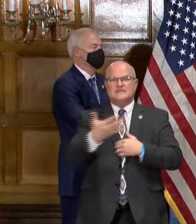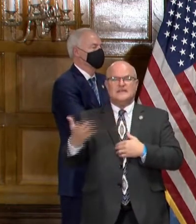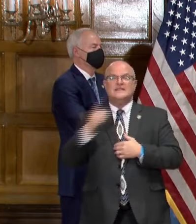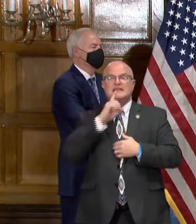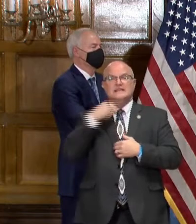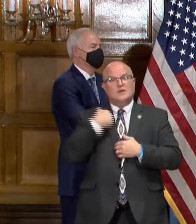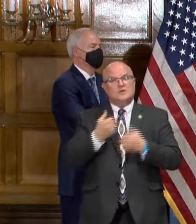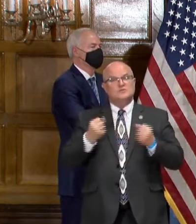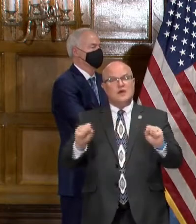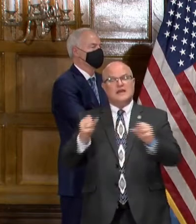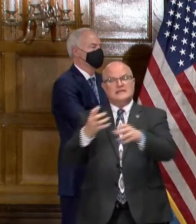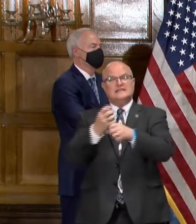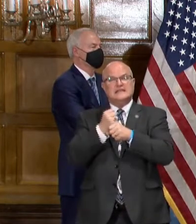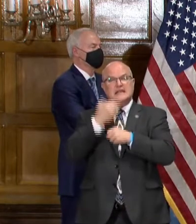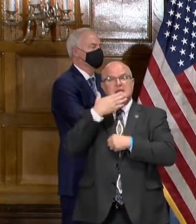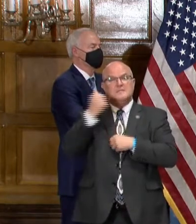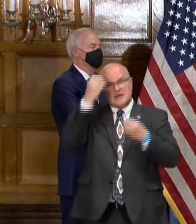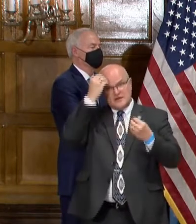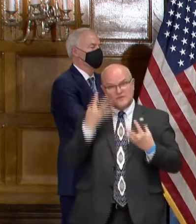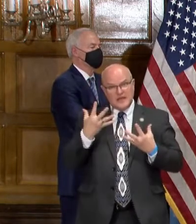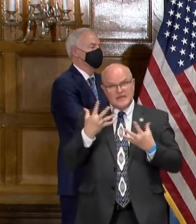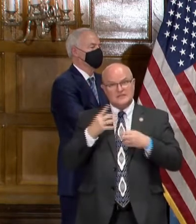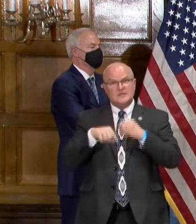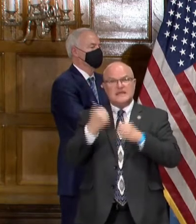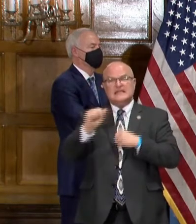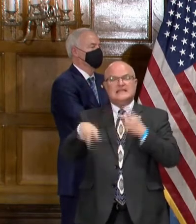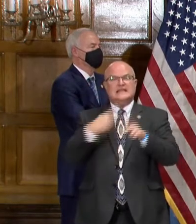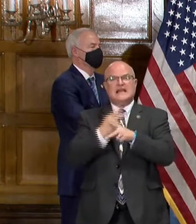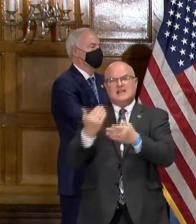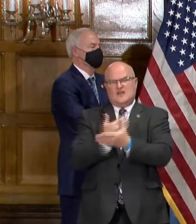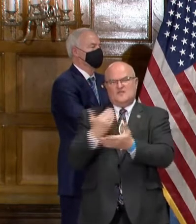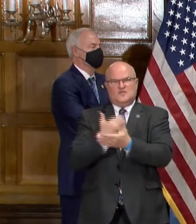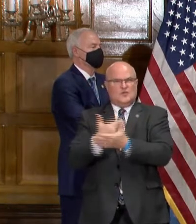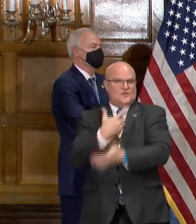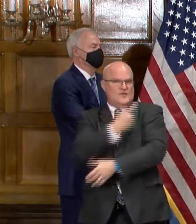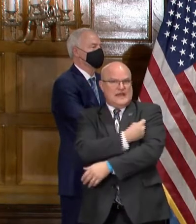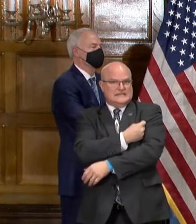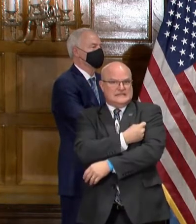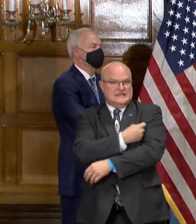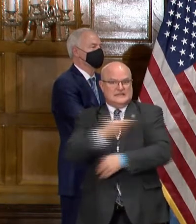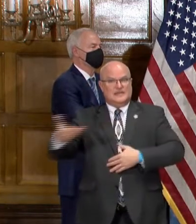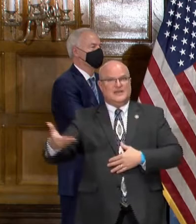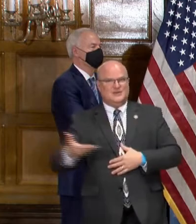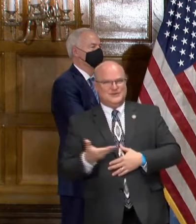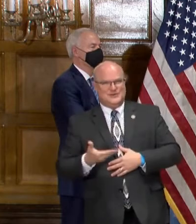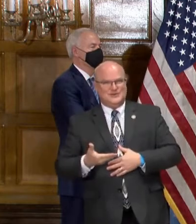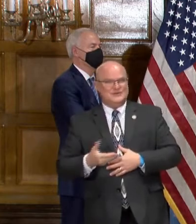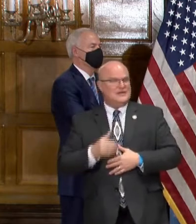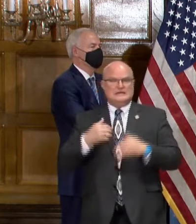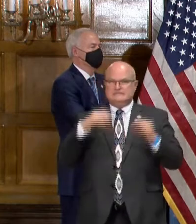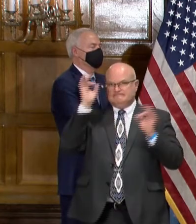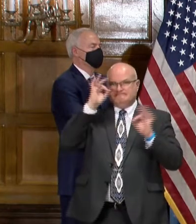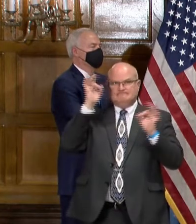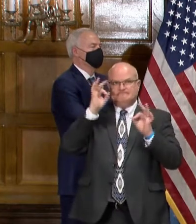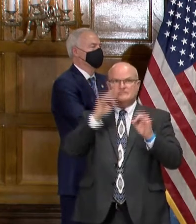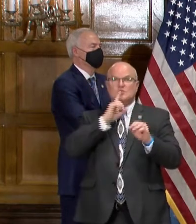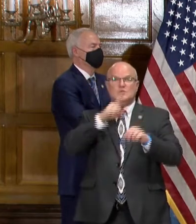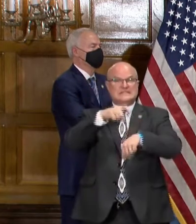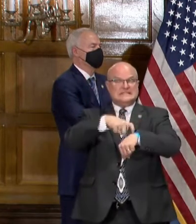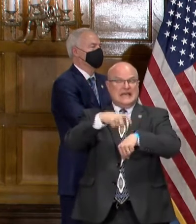that we're trying to get better information on any kind of new vaccine that would be introduced. We don't have any idea of the